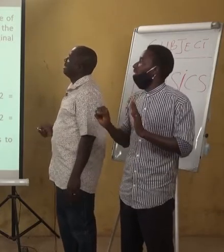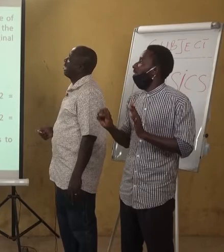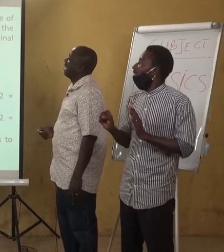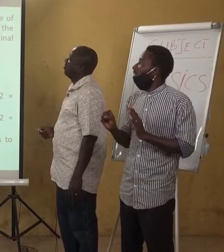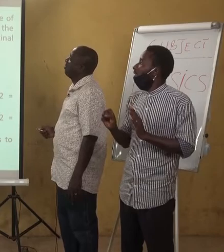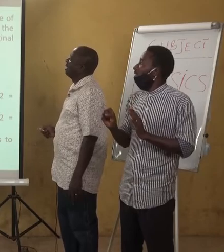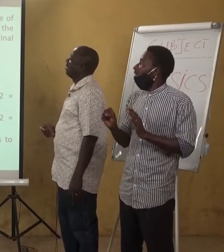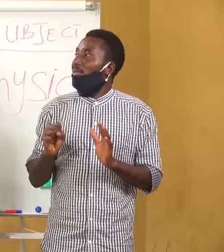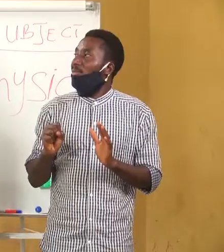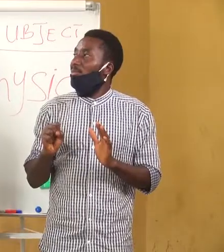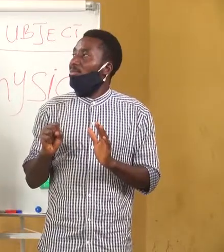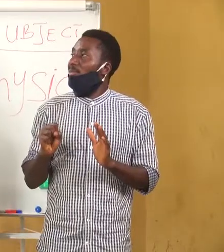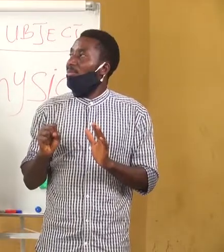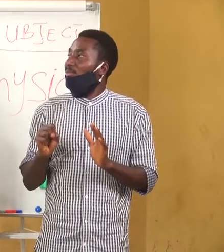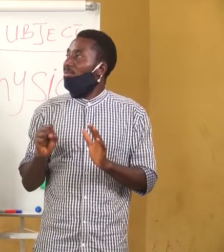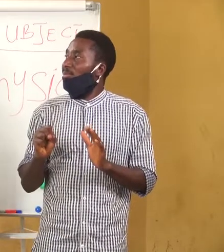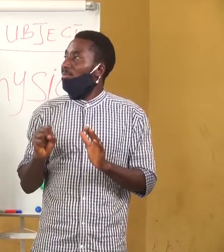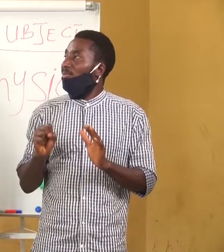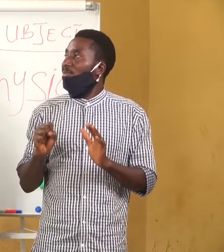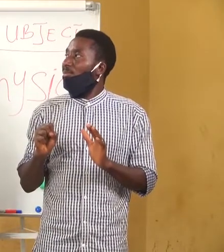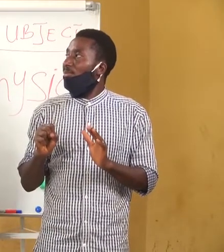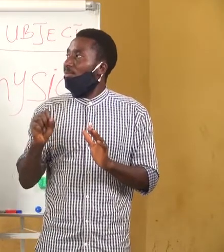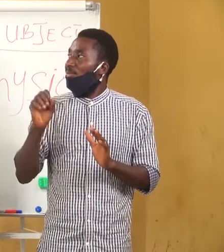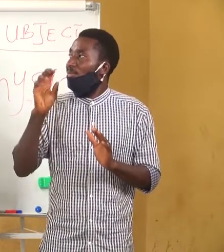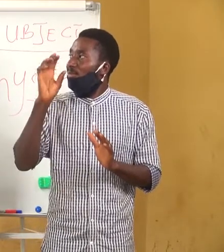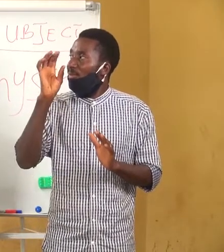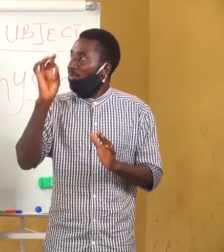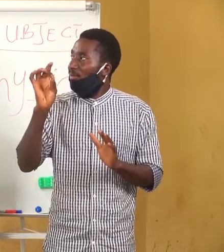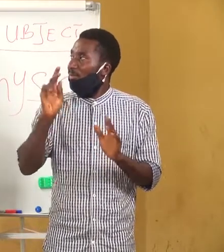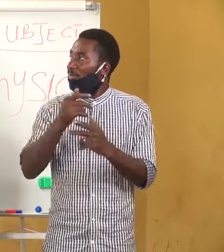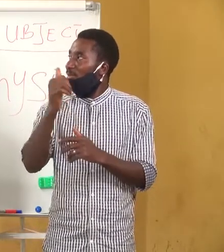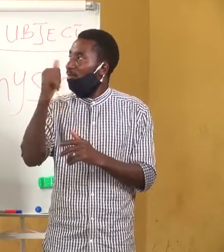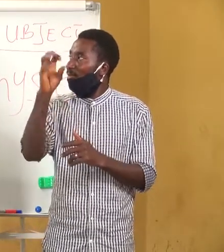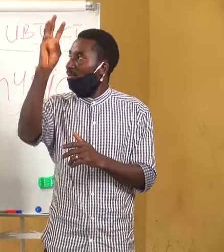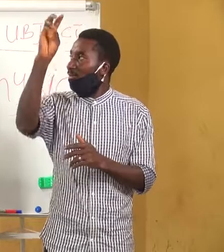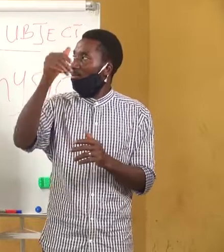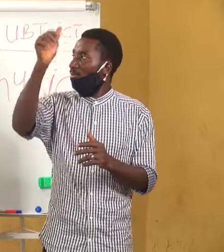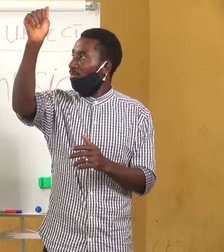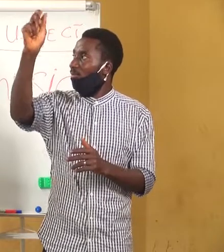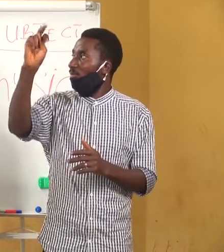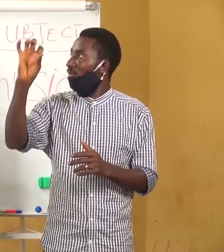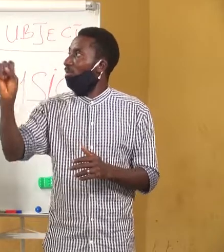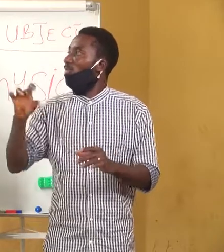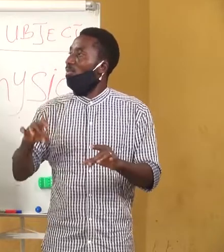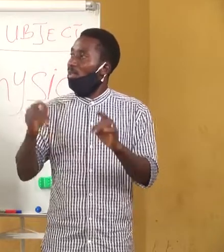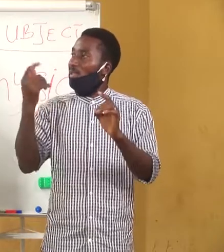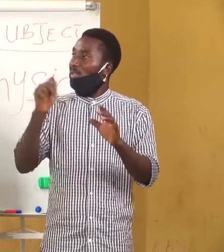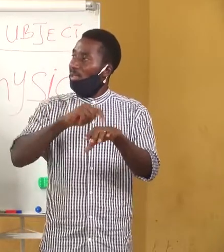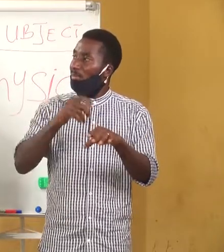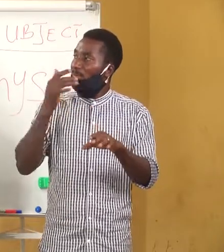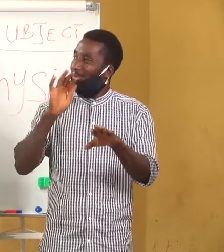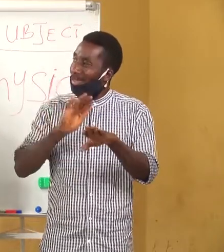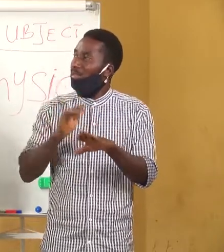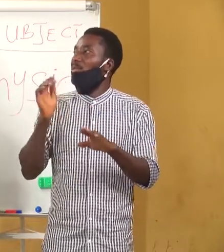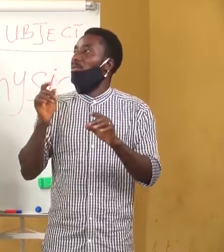Find the time at which the number of atoms of the original element of the sample